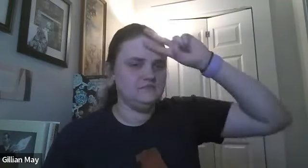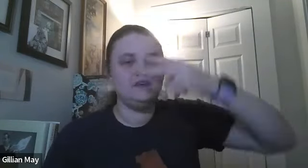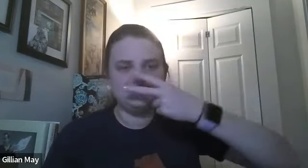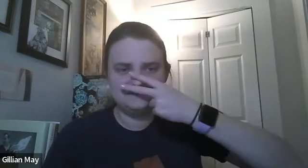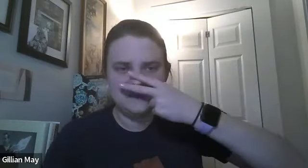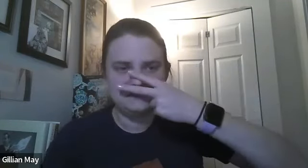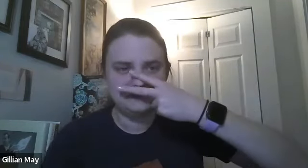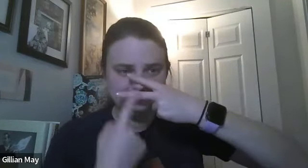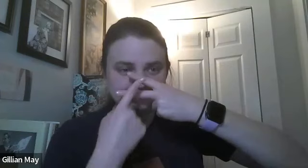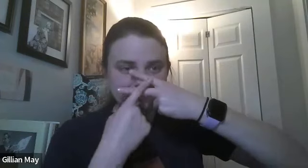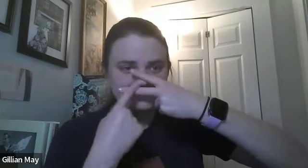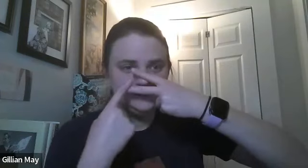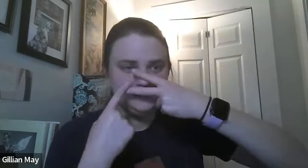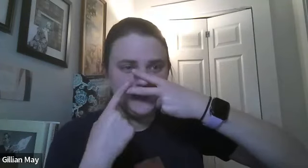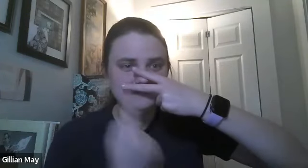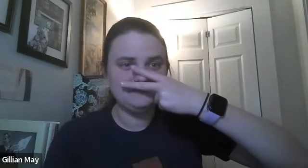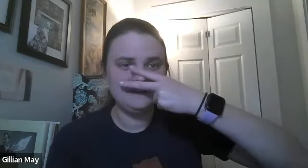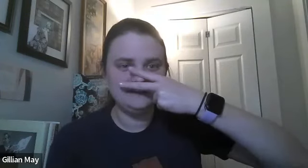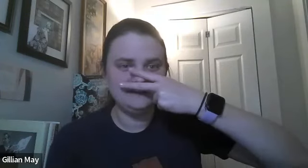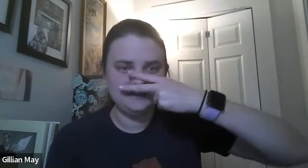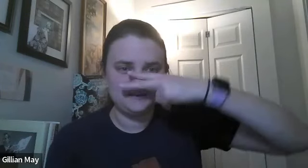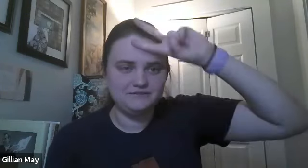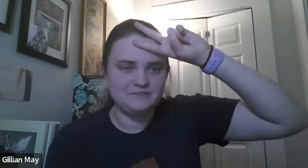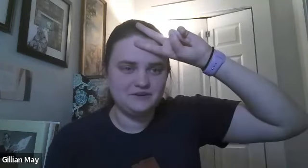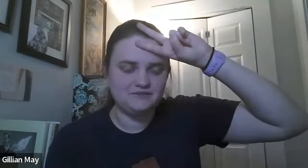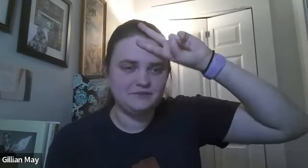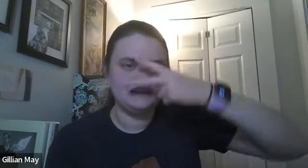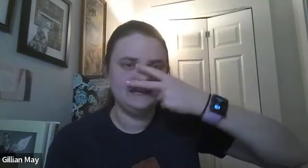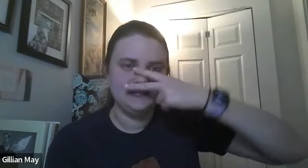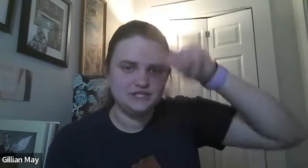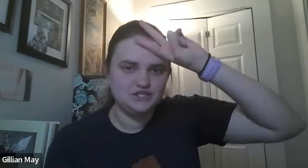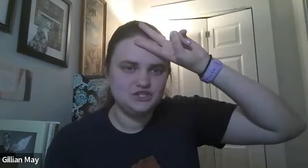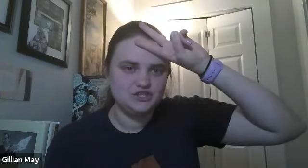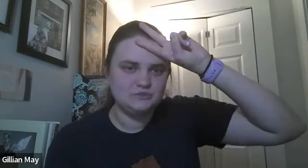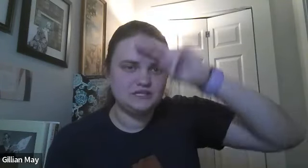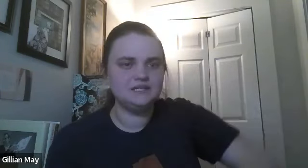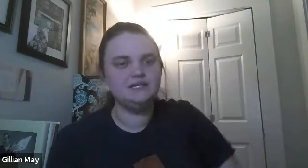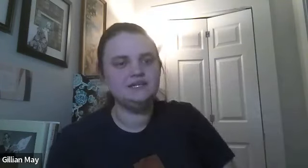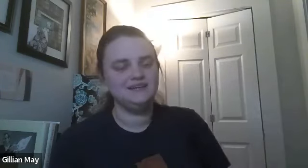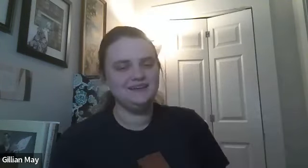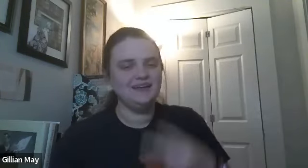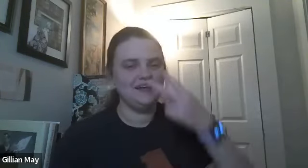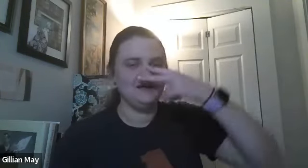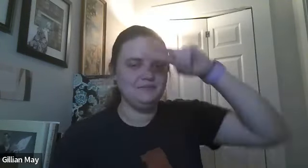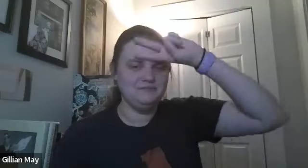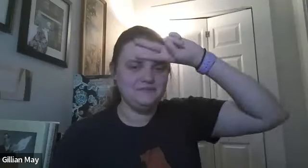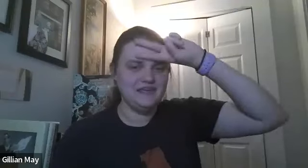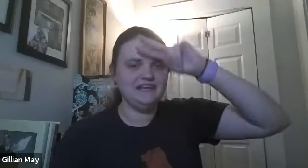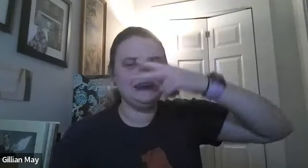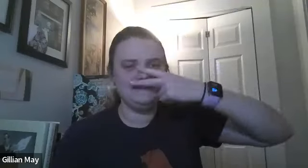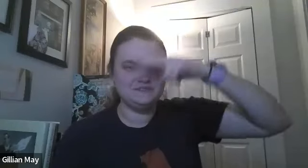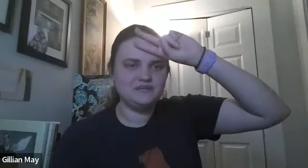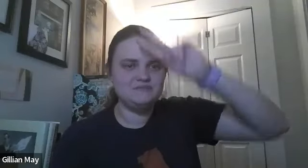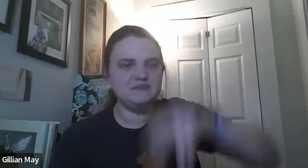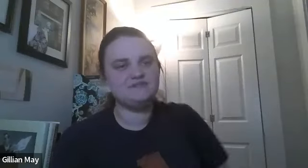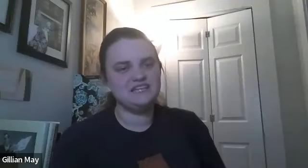There it is. I had a thing. You have it right here and you're going to flip it on your forehead. Stupid. And again, this one can be for